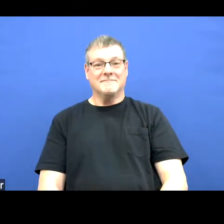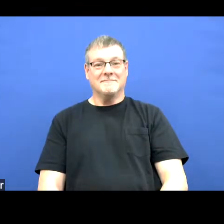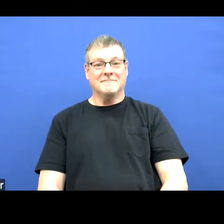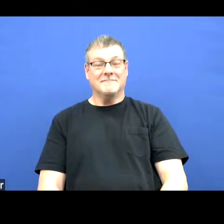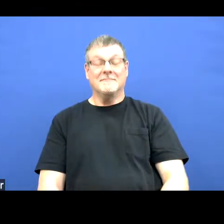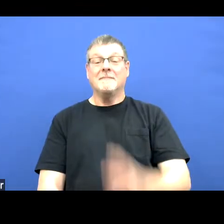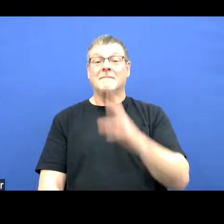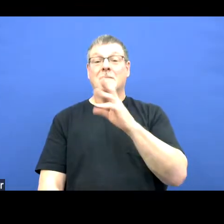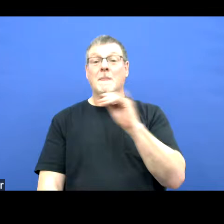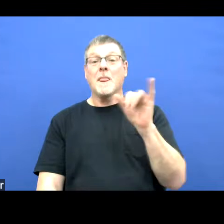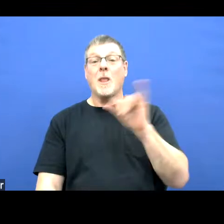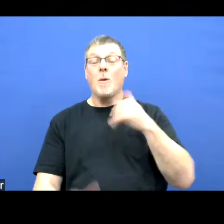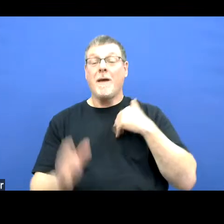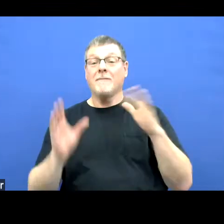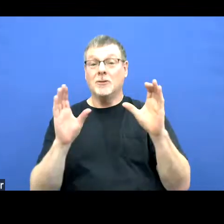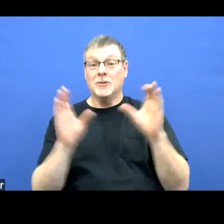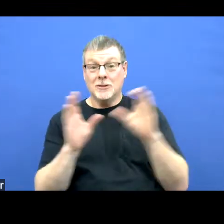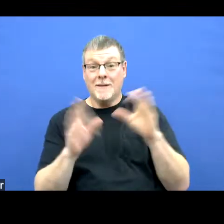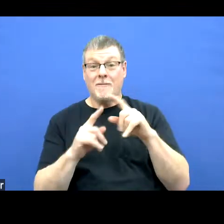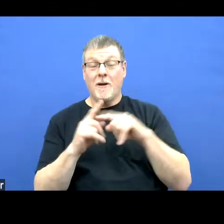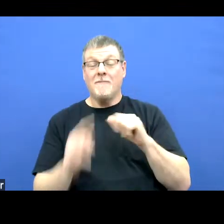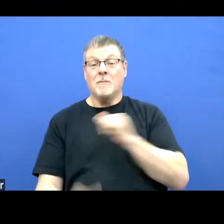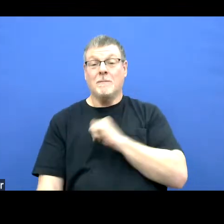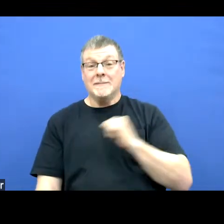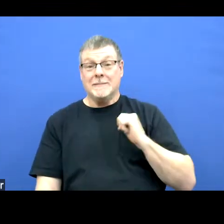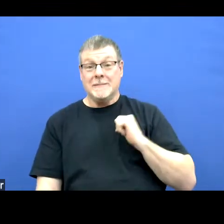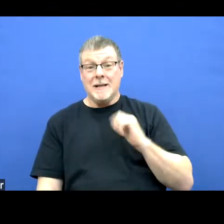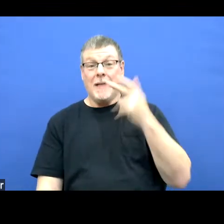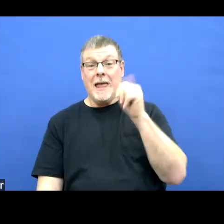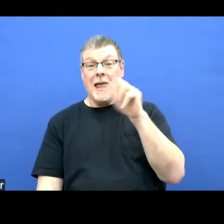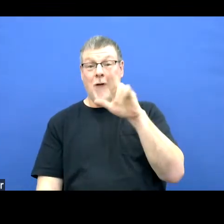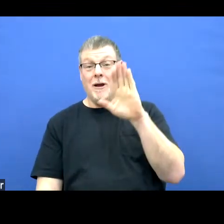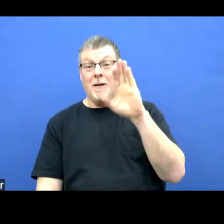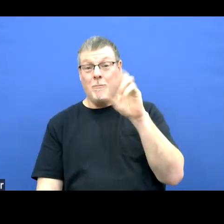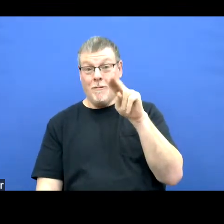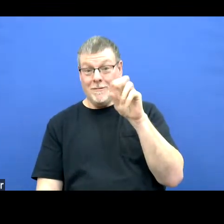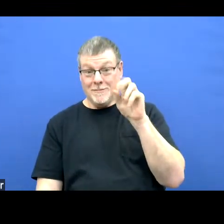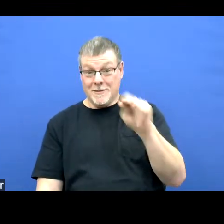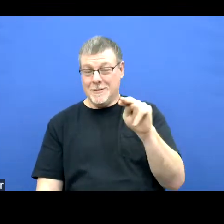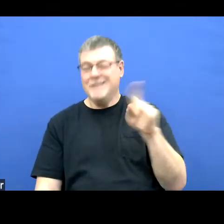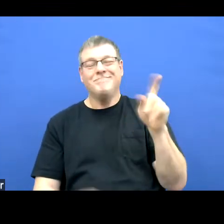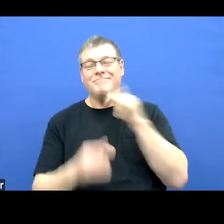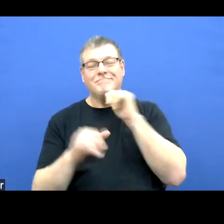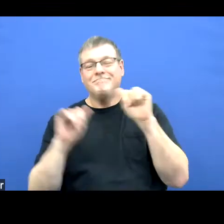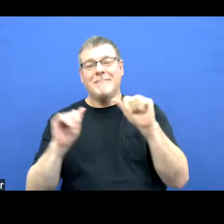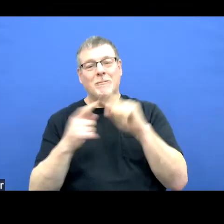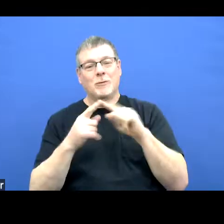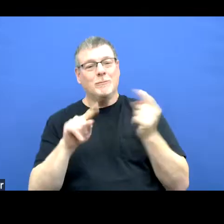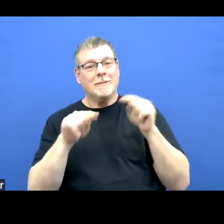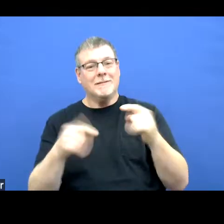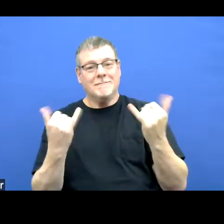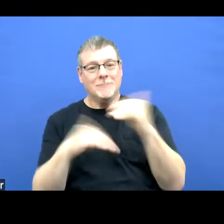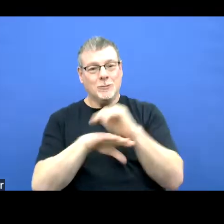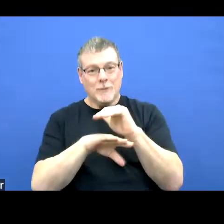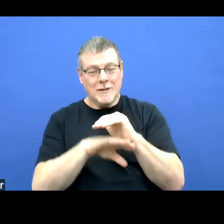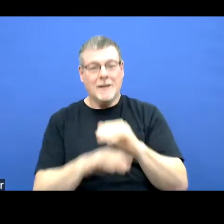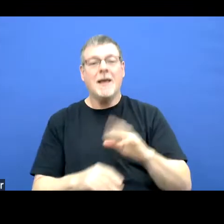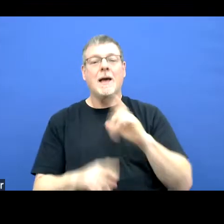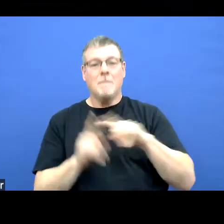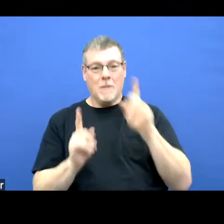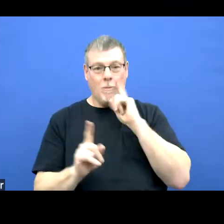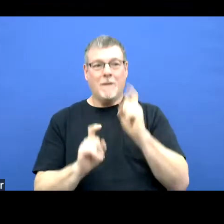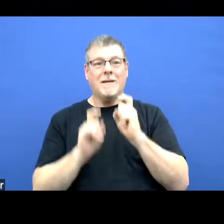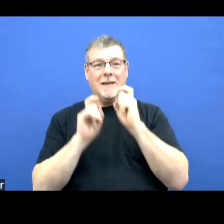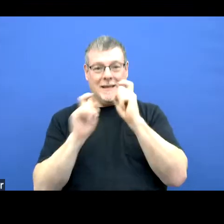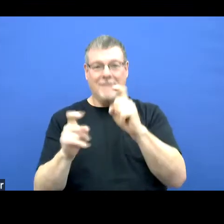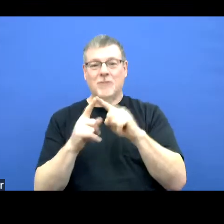I also have certificates from Assembly Member Harry Bronson's office. He was not able to be with us this evening, and I will give them